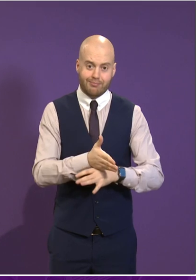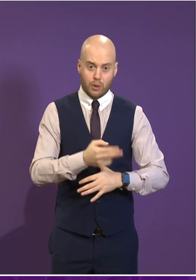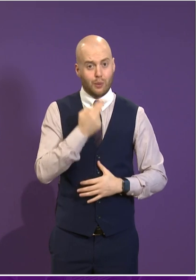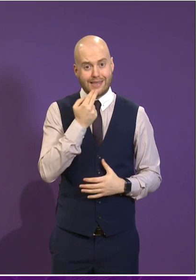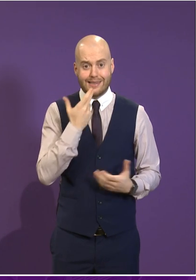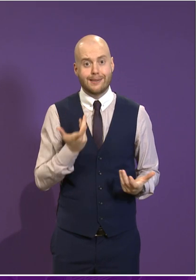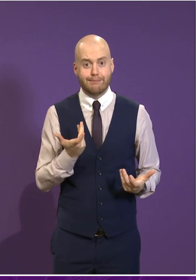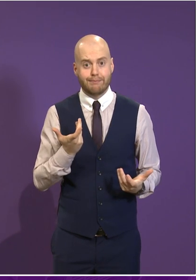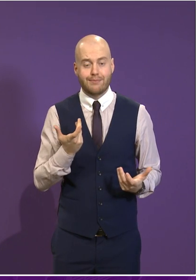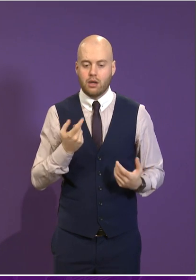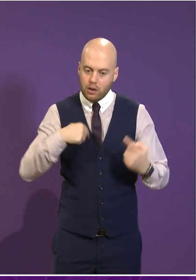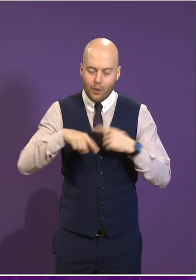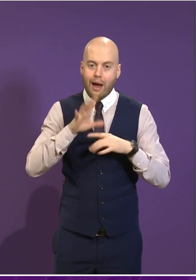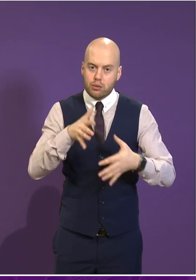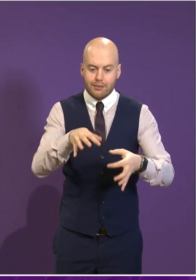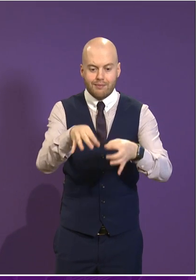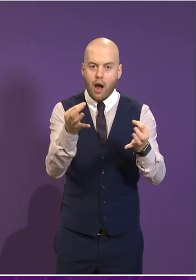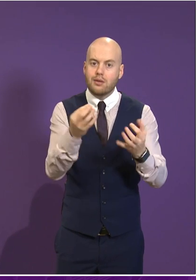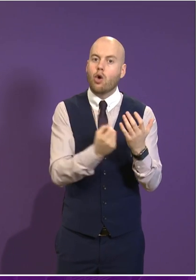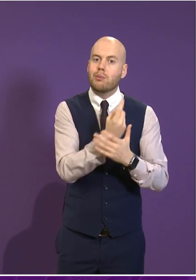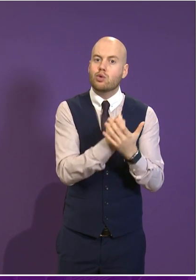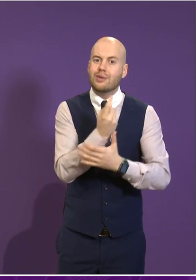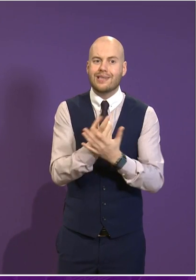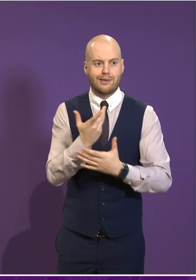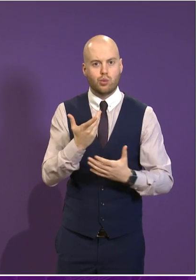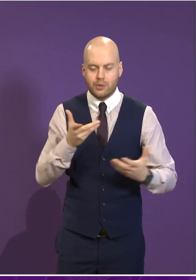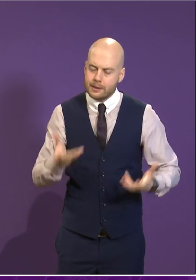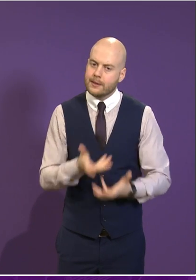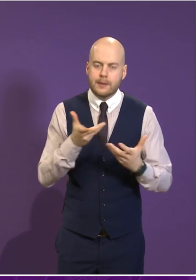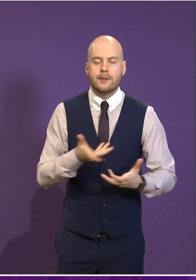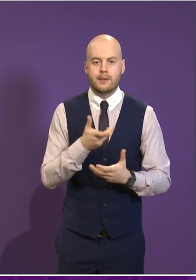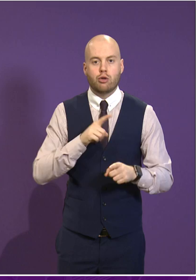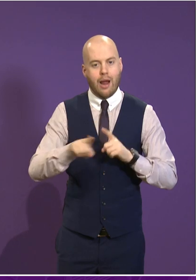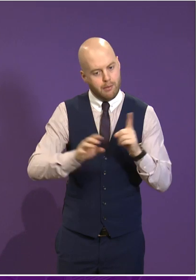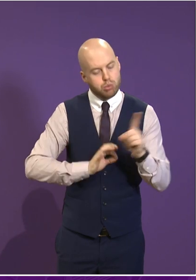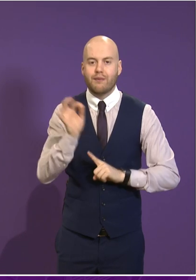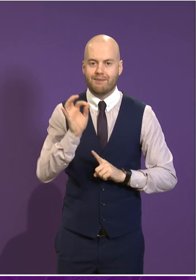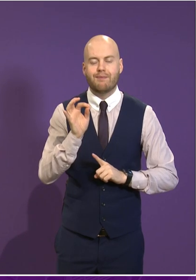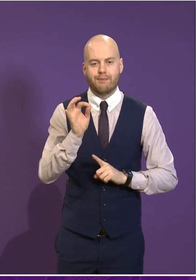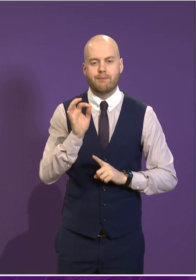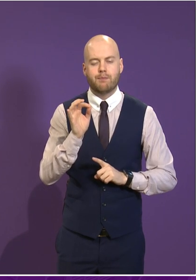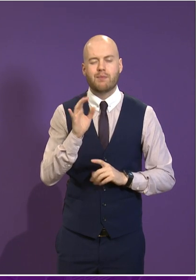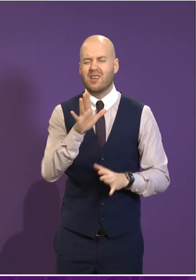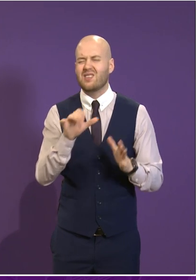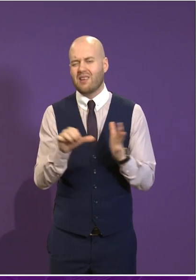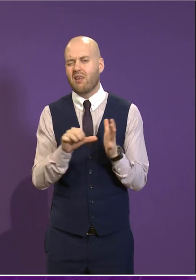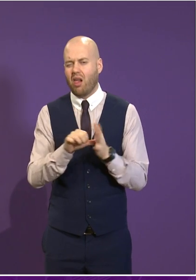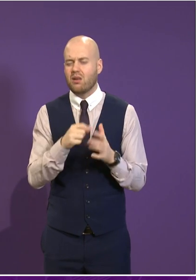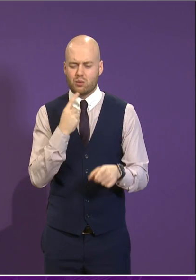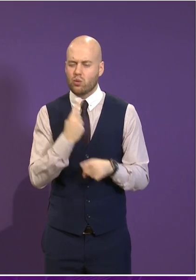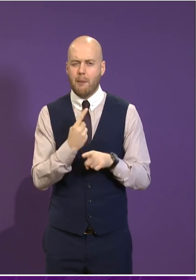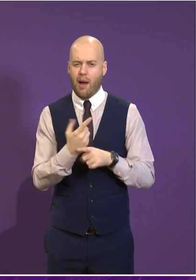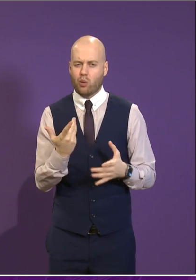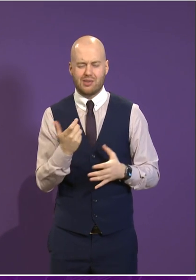all look for the opportunities to pick up the pace. It's quite difficult to talk about sanctions without